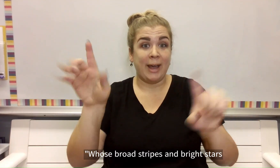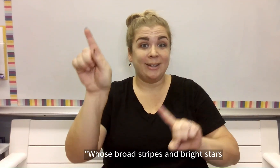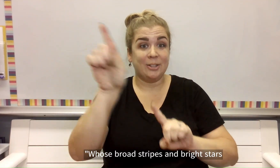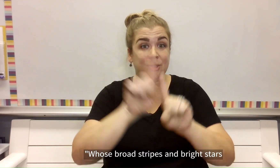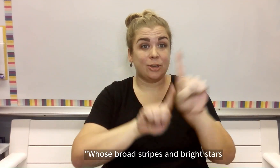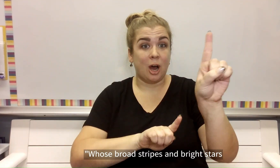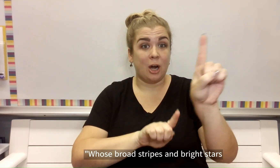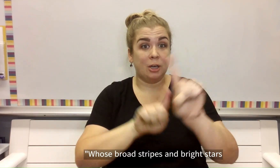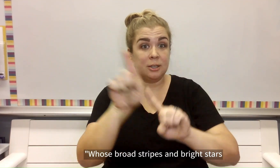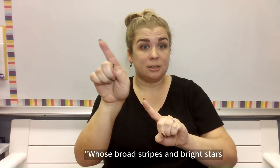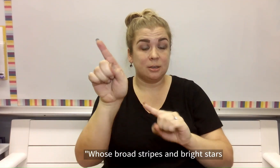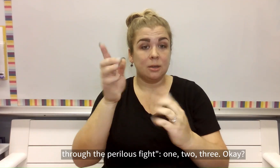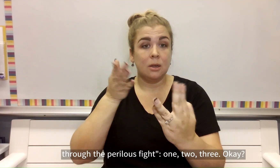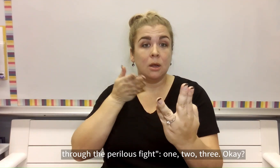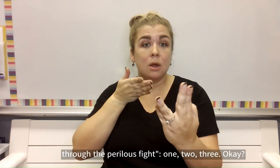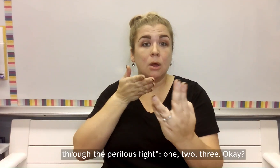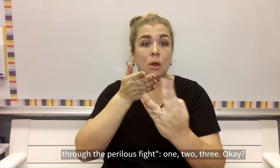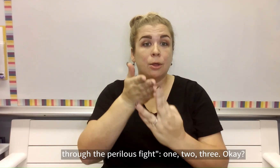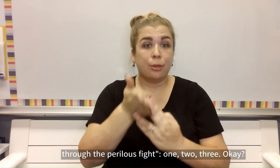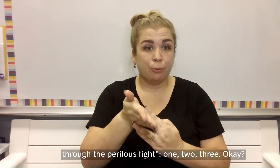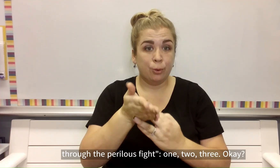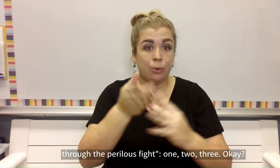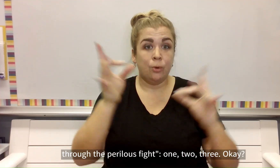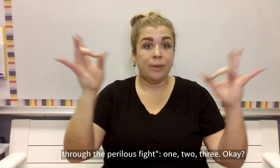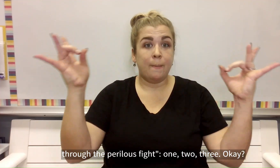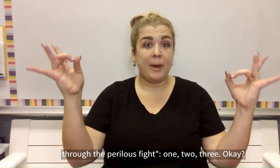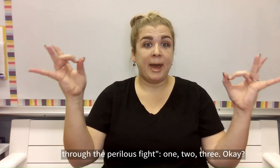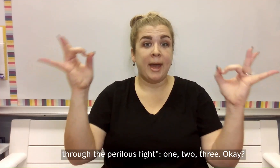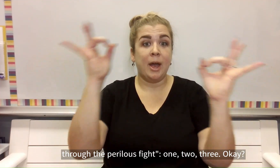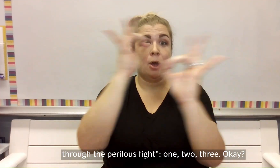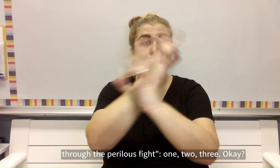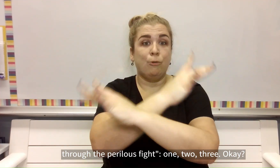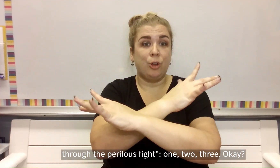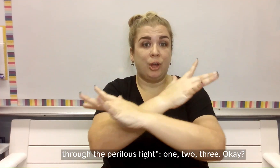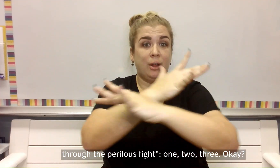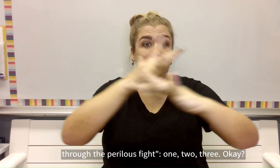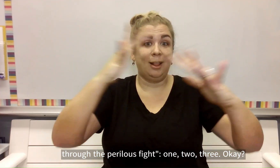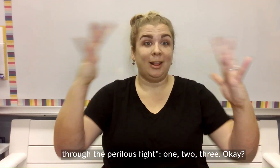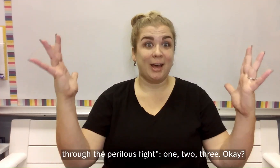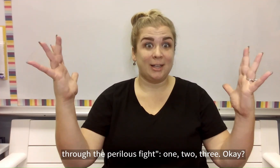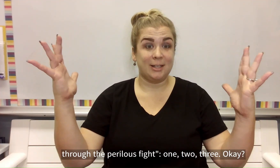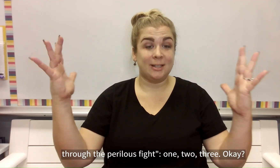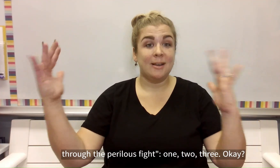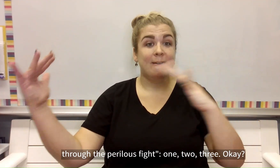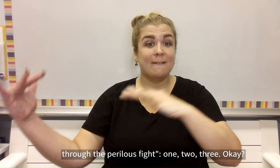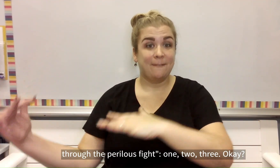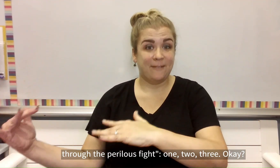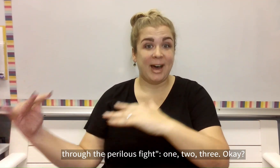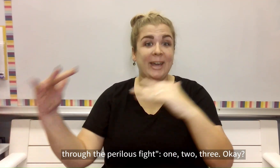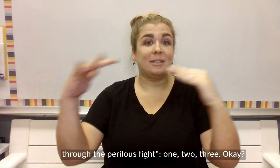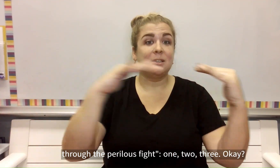bright stars through the perilous fight.